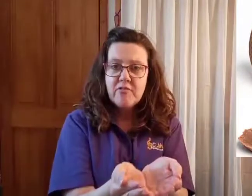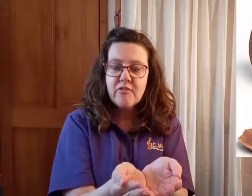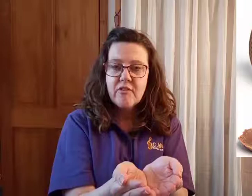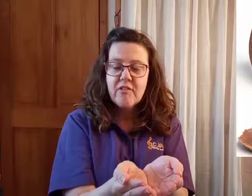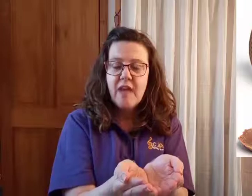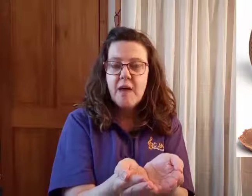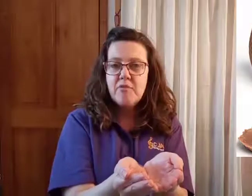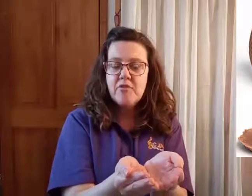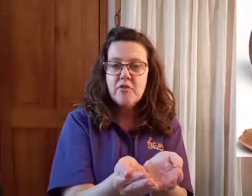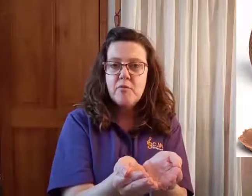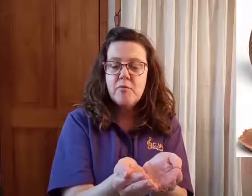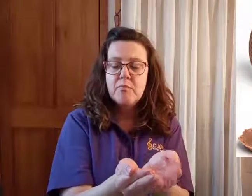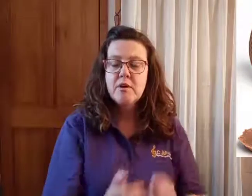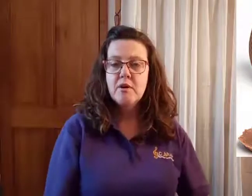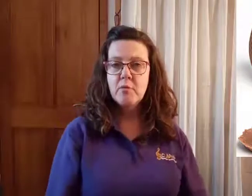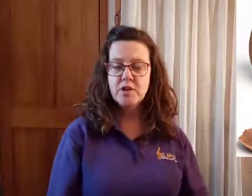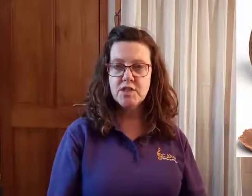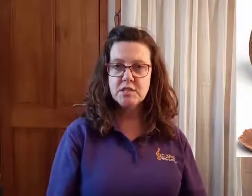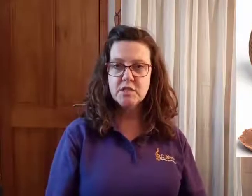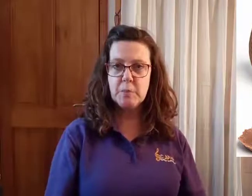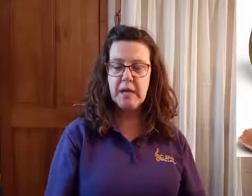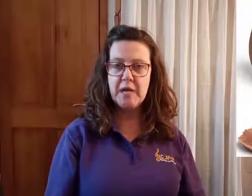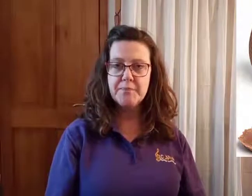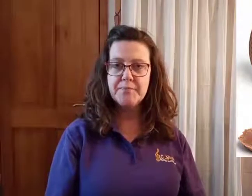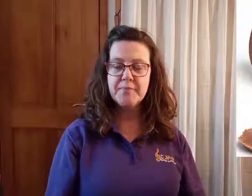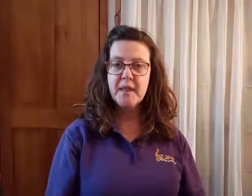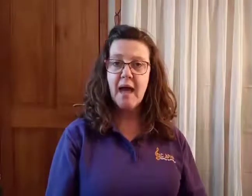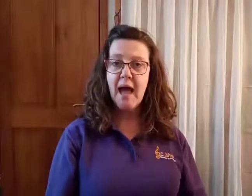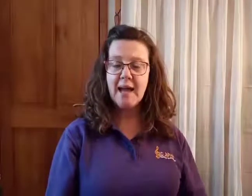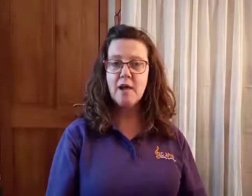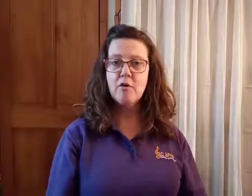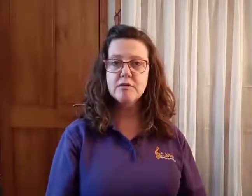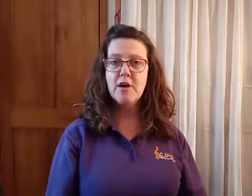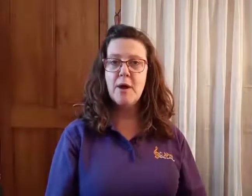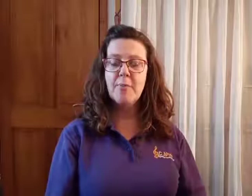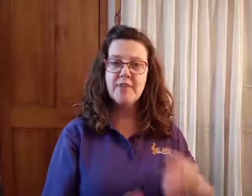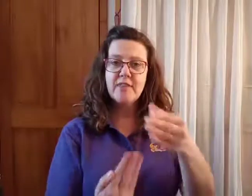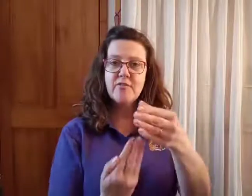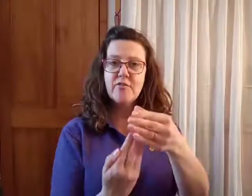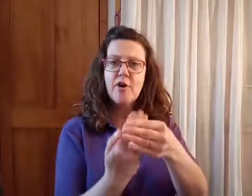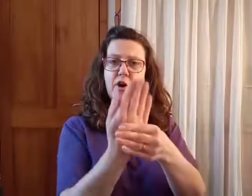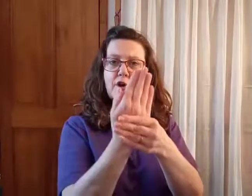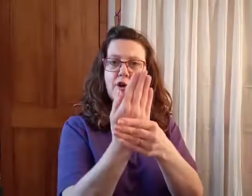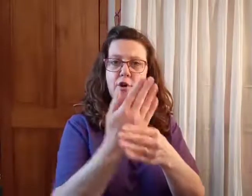represents the empty tomb where Jesus has been, and it also represents